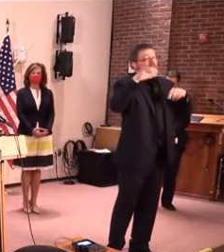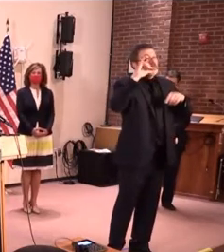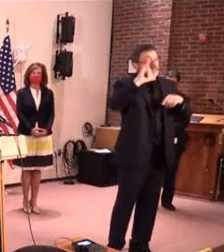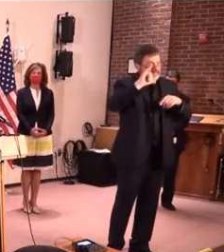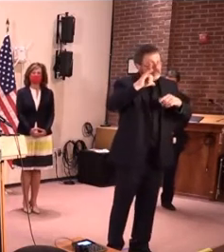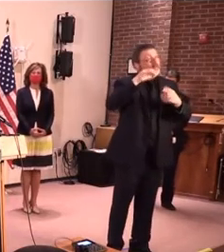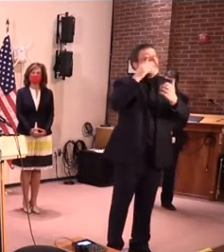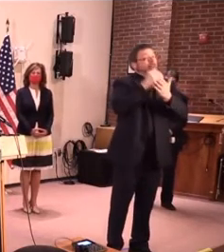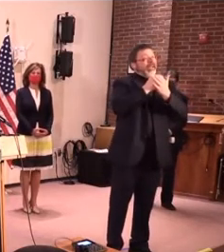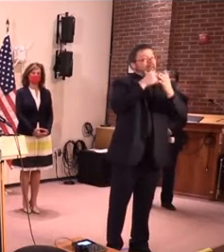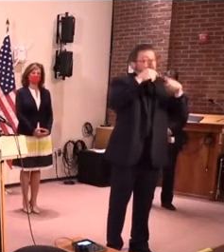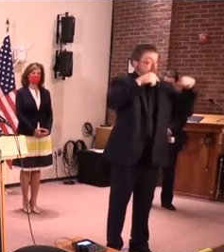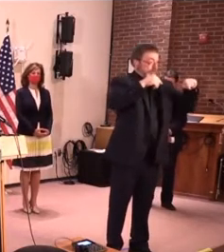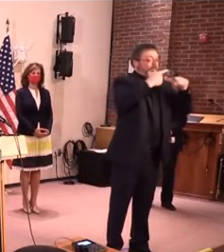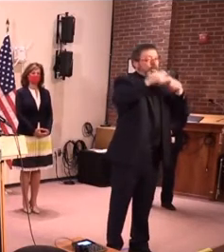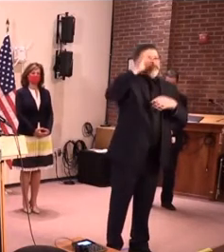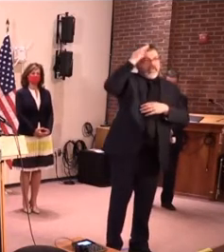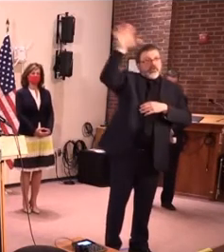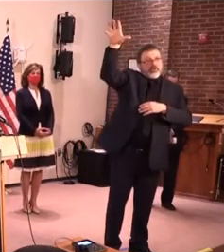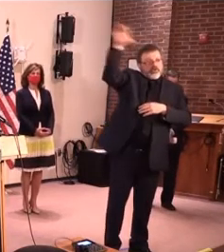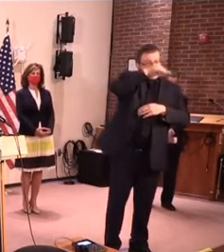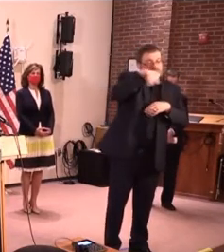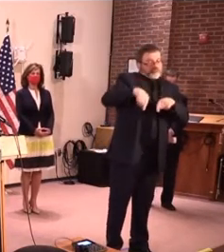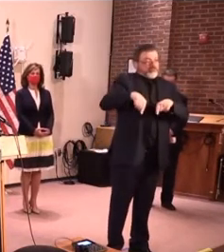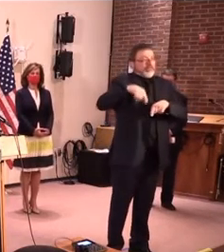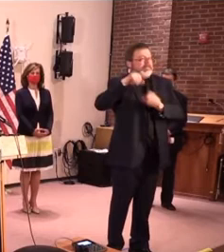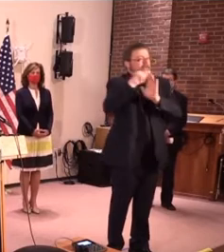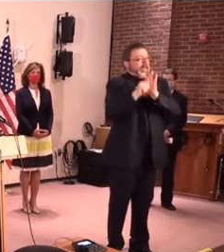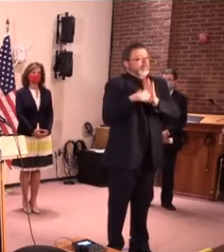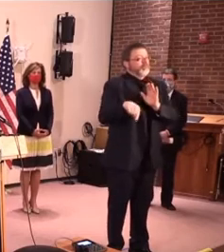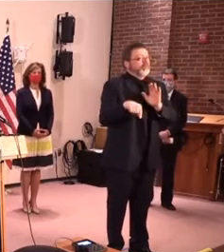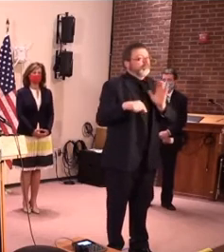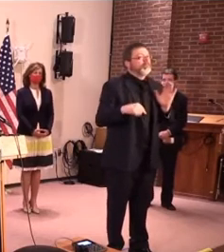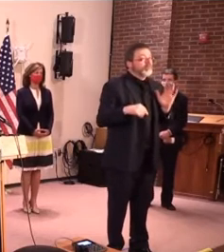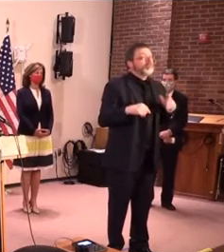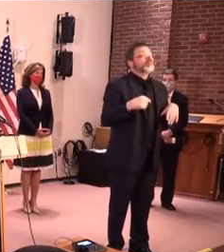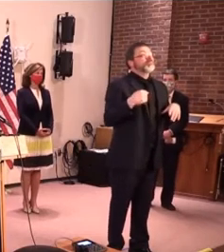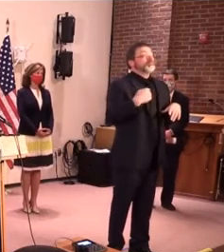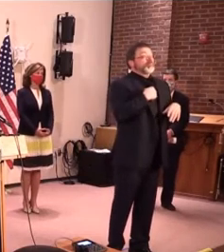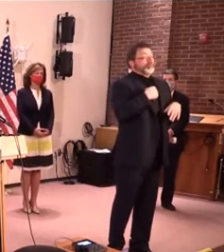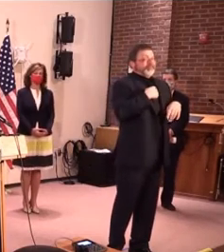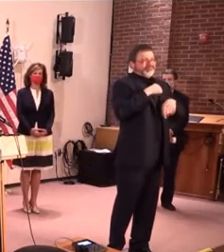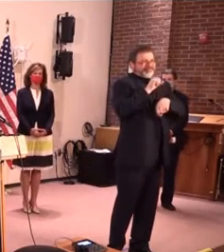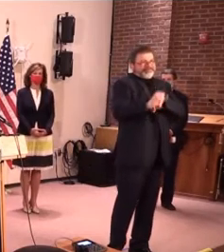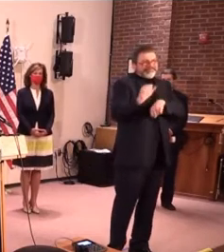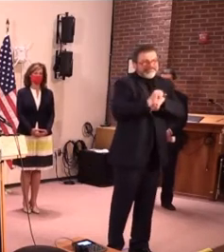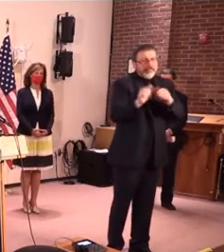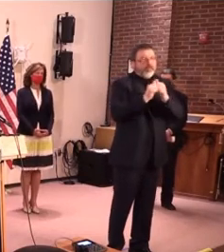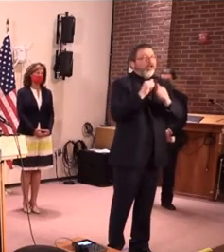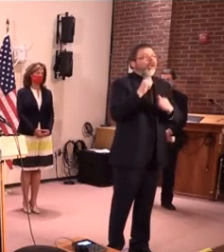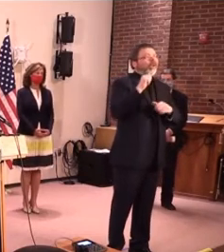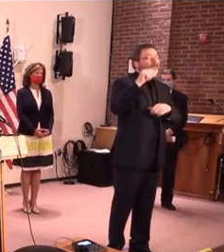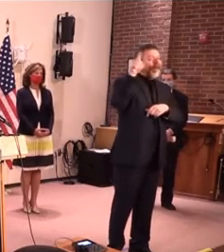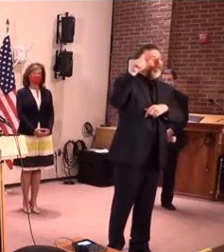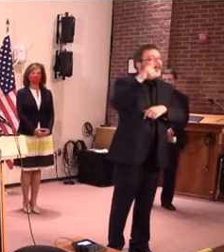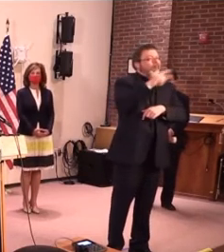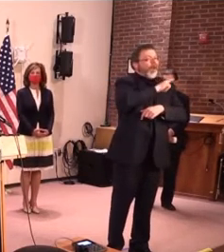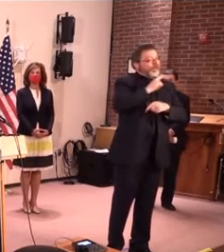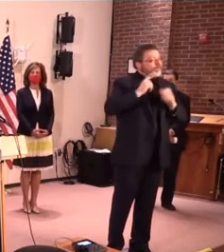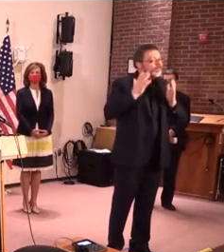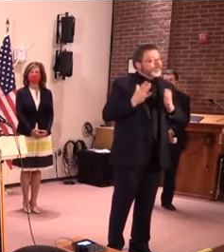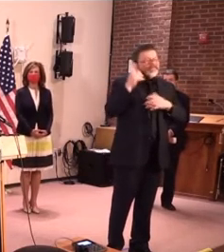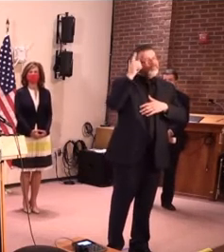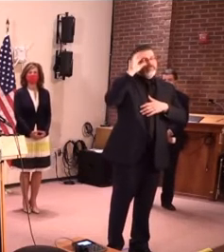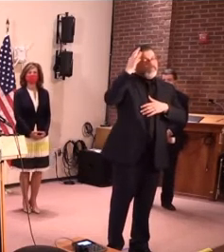we are engaging with our federal delegation at this point in time. We're preparing for that in anticipation that there